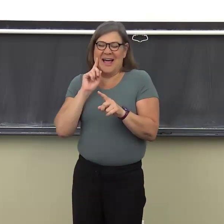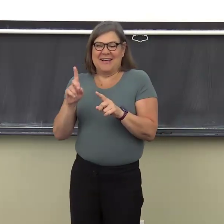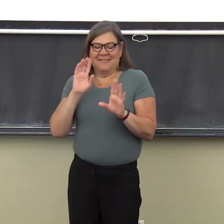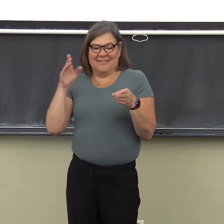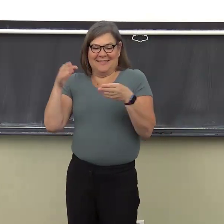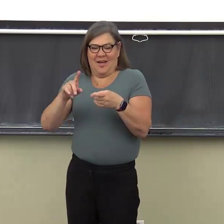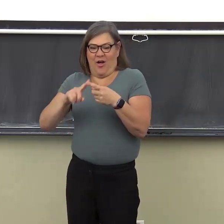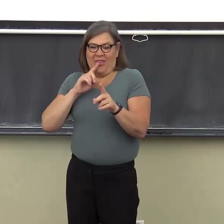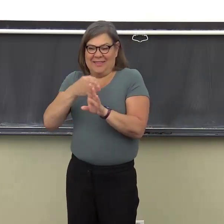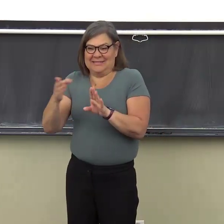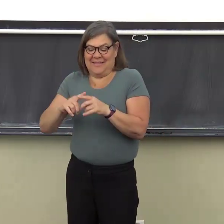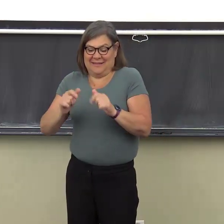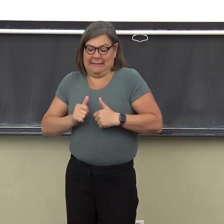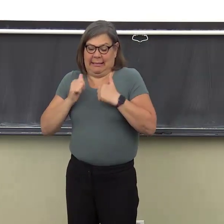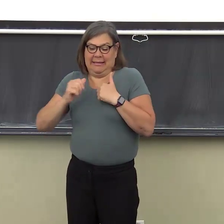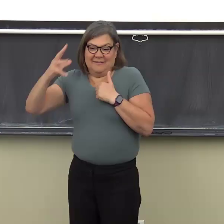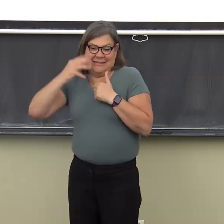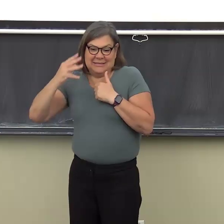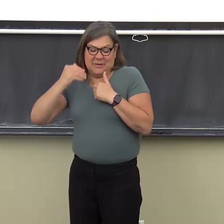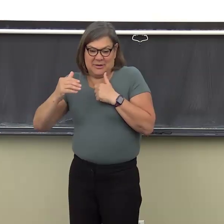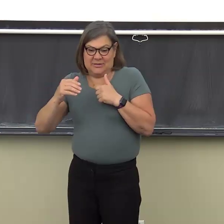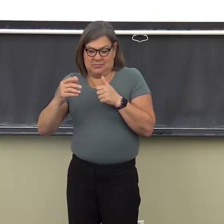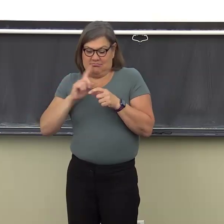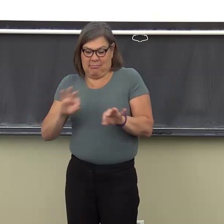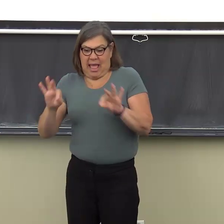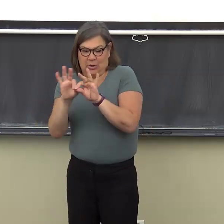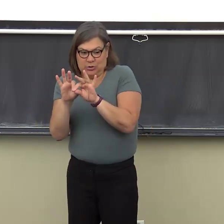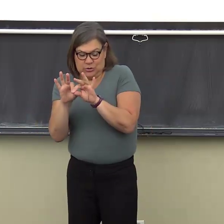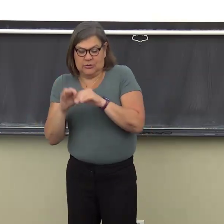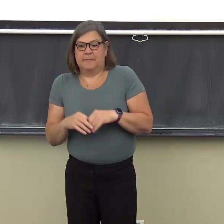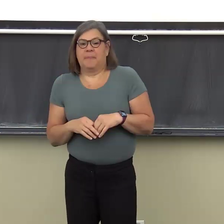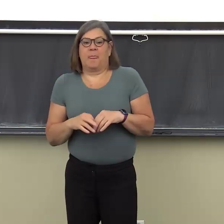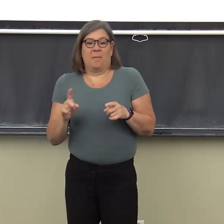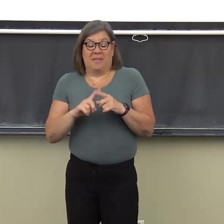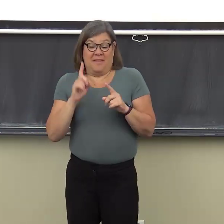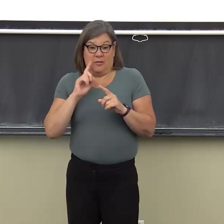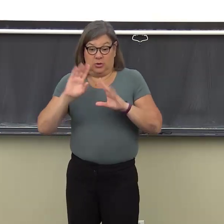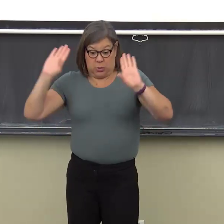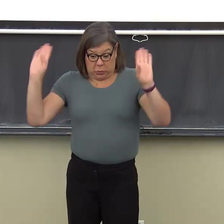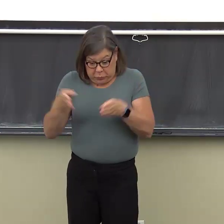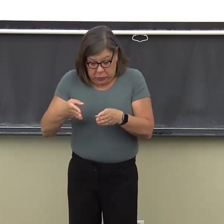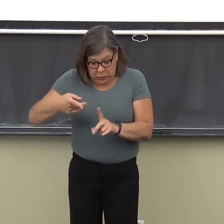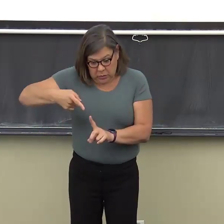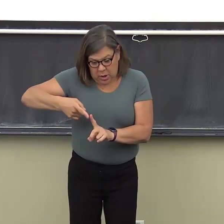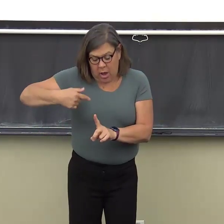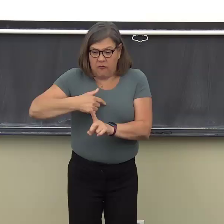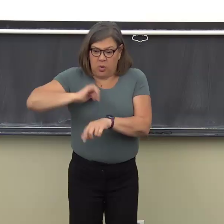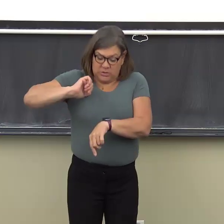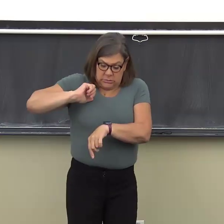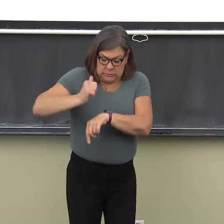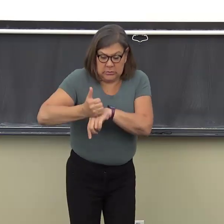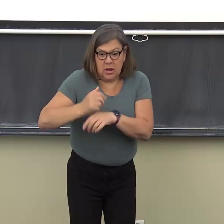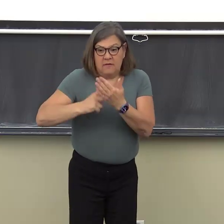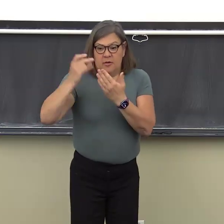this, and this lived experience matters. But then there's a vacuum of what the construction is, that the project